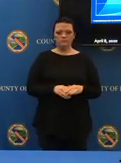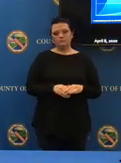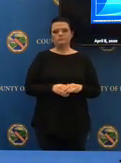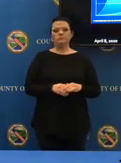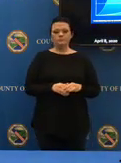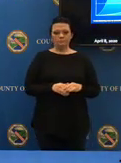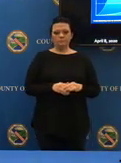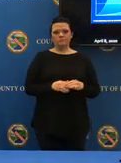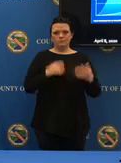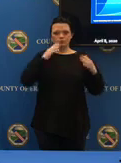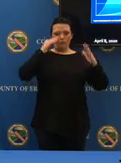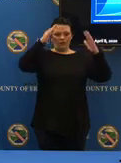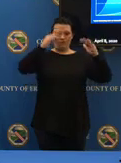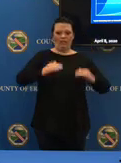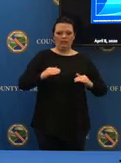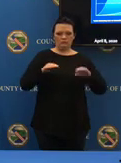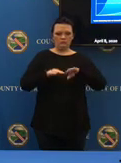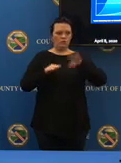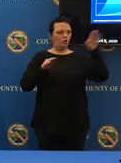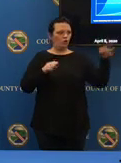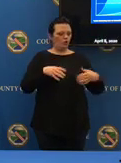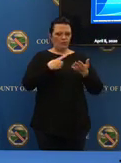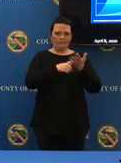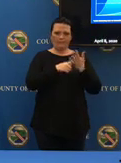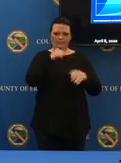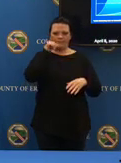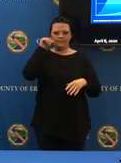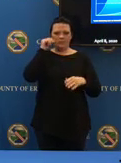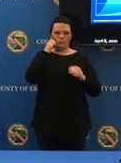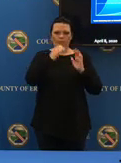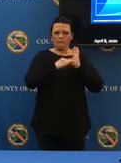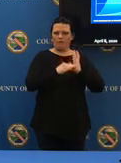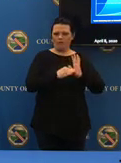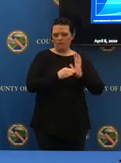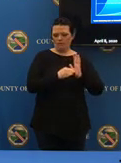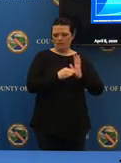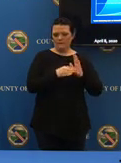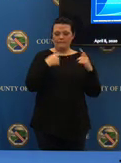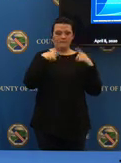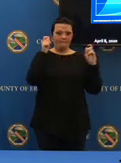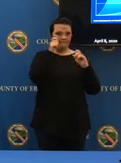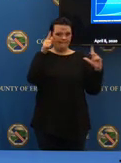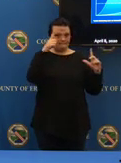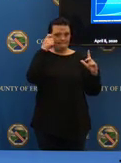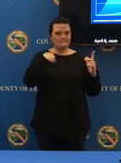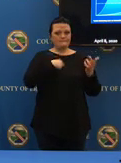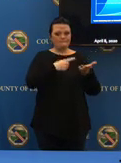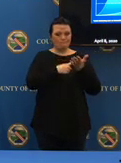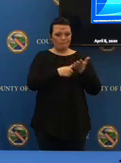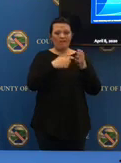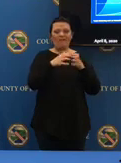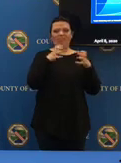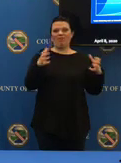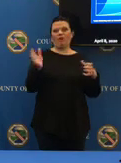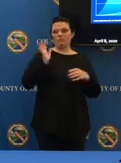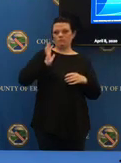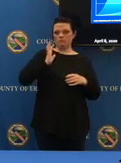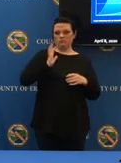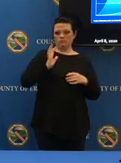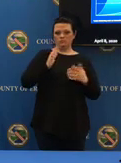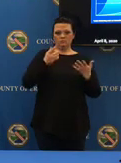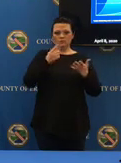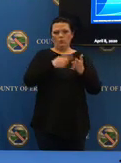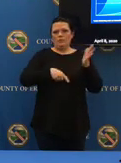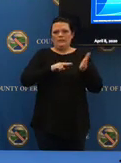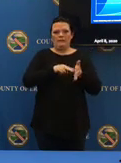Flattening the curve. We talked about this yesterday with regards to the modeling, and what I was surprised, because we talked about it a lot in the beginning, was what flattening the